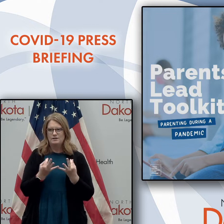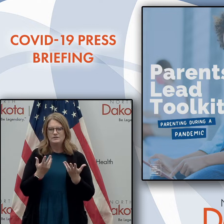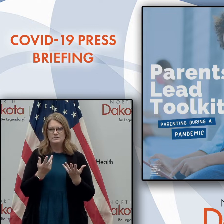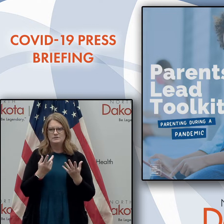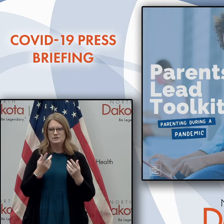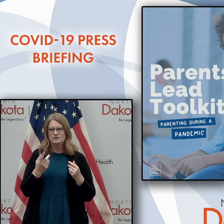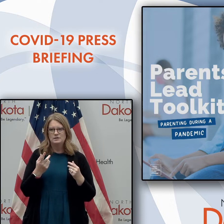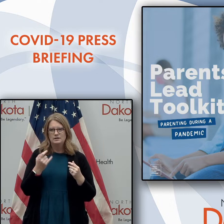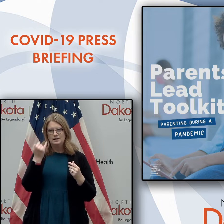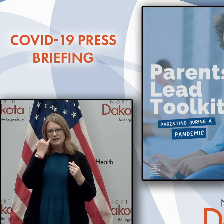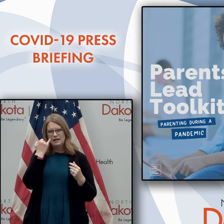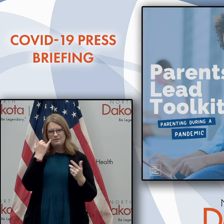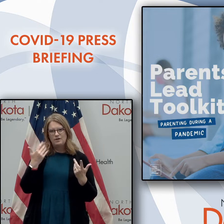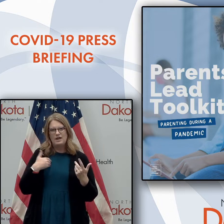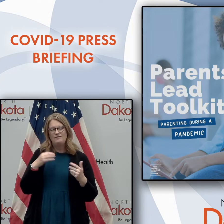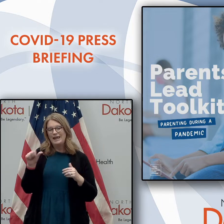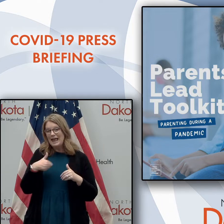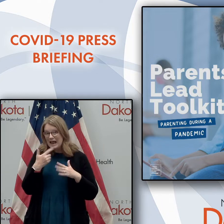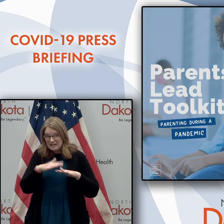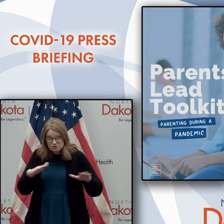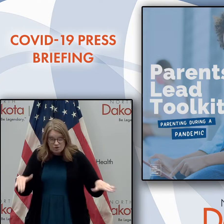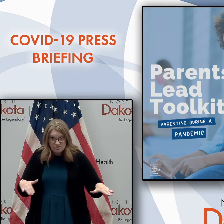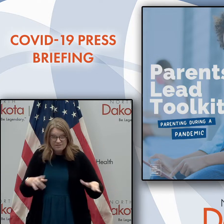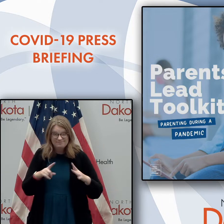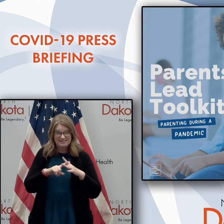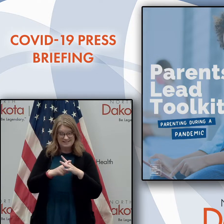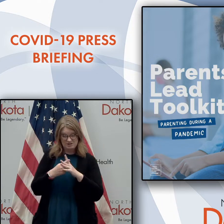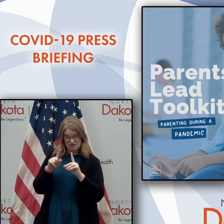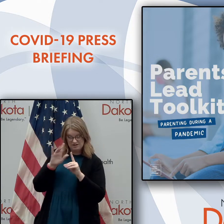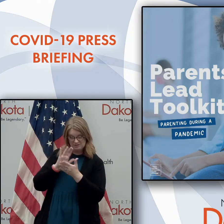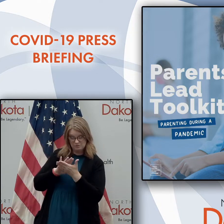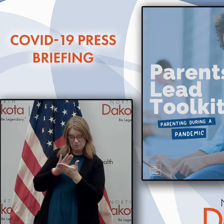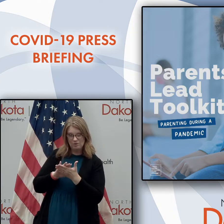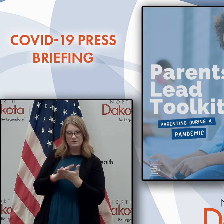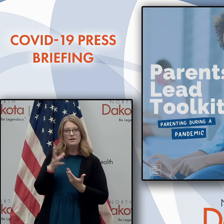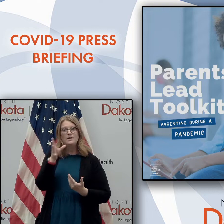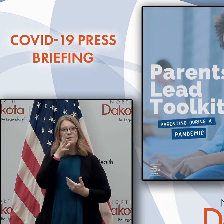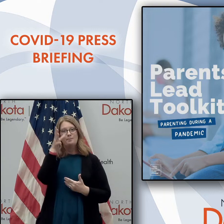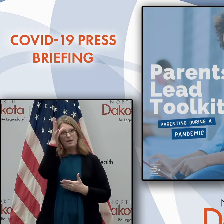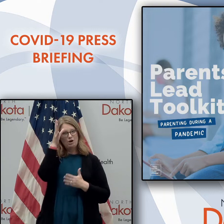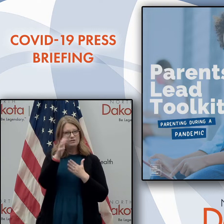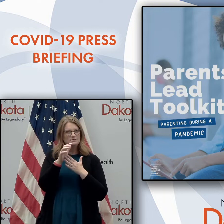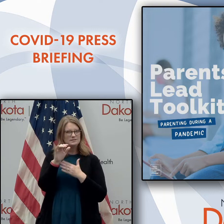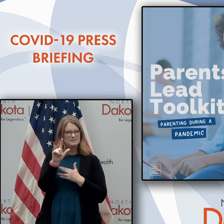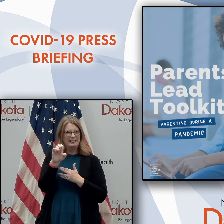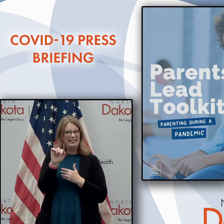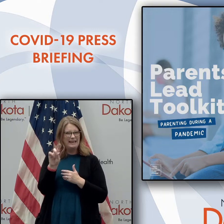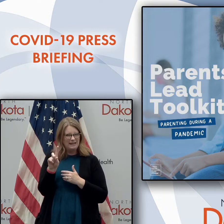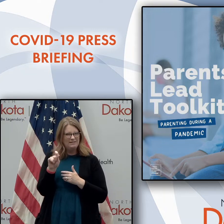times. So if you've got any children heading back to school of any age, check out parentslead.org.